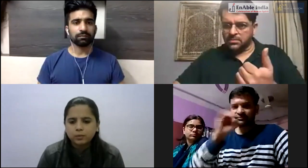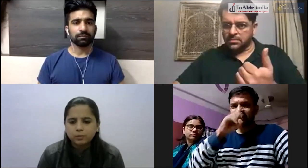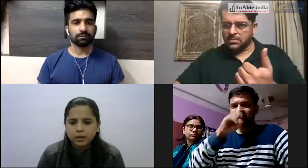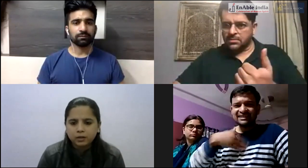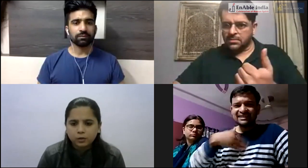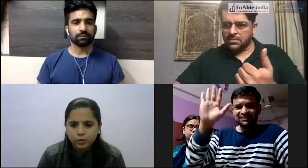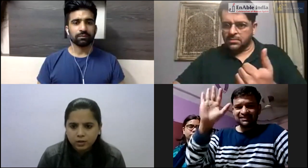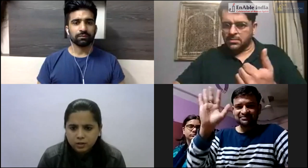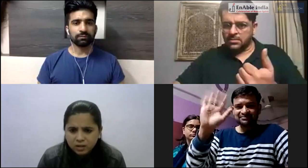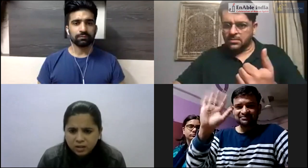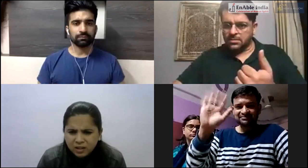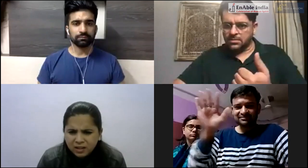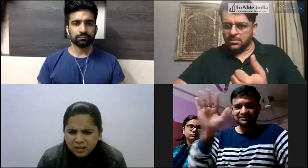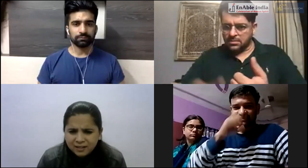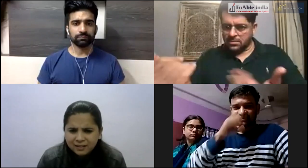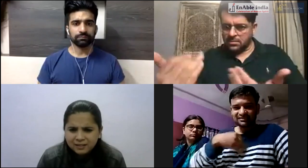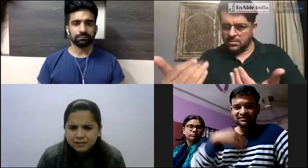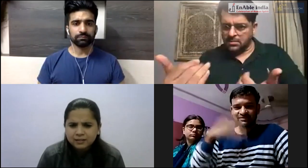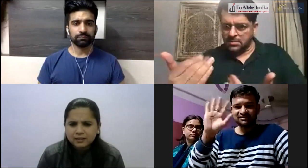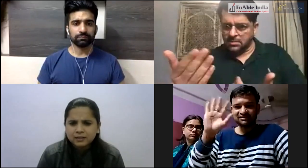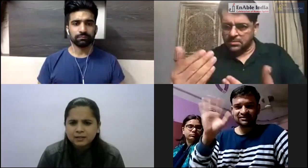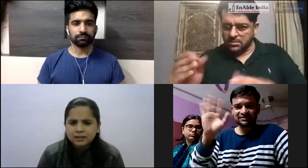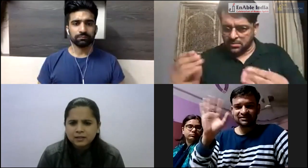Yes, you can begin your question.